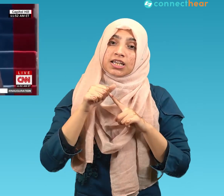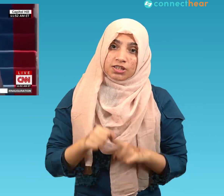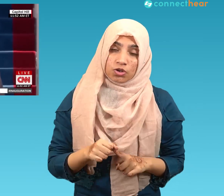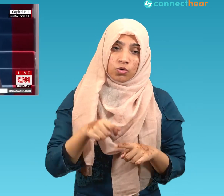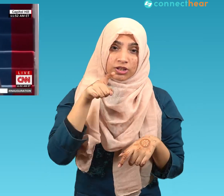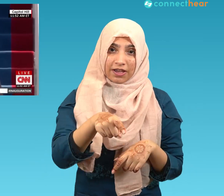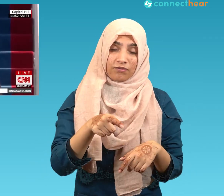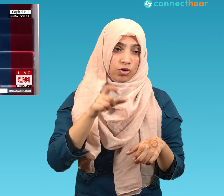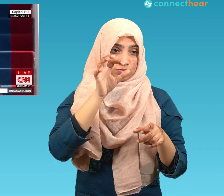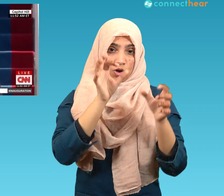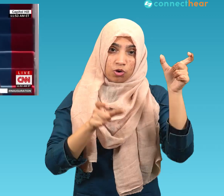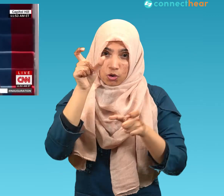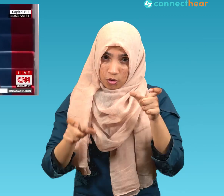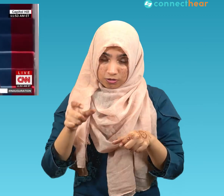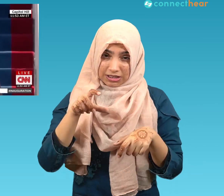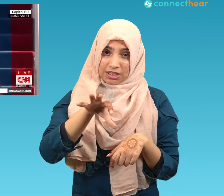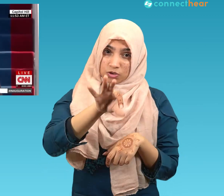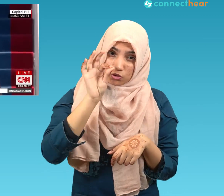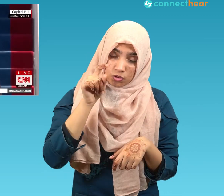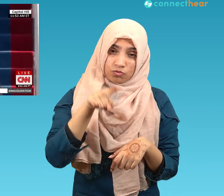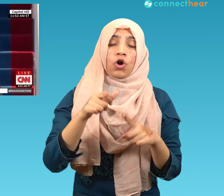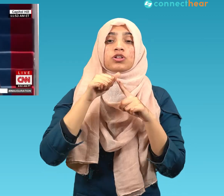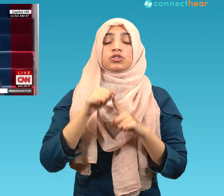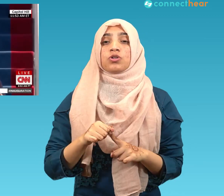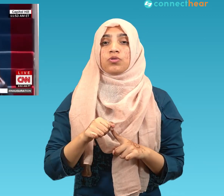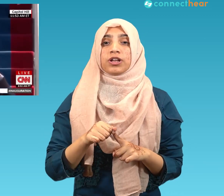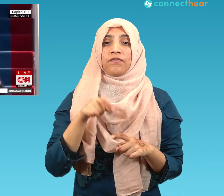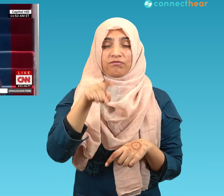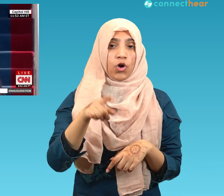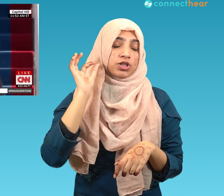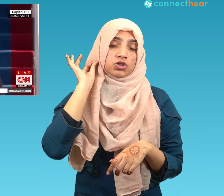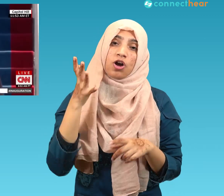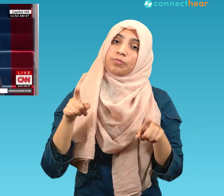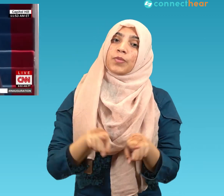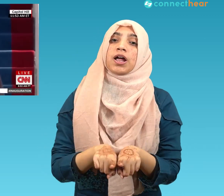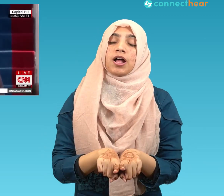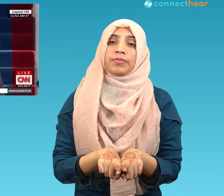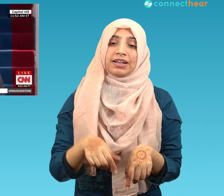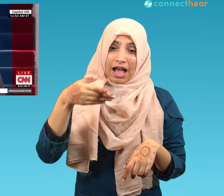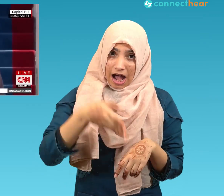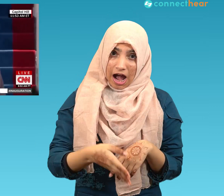fragile. And at this hour, my friends, democracy has prevailed.